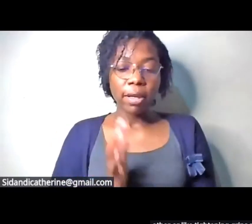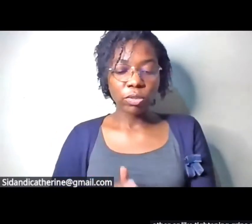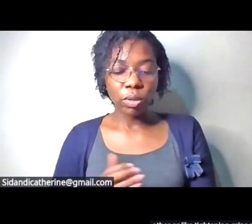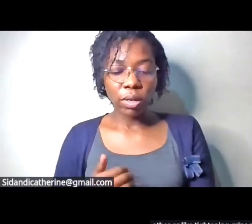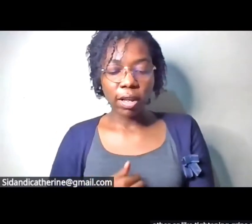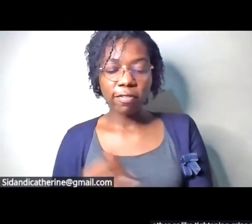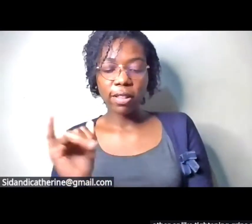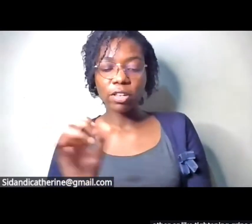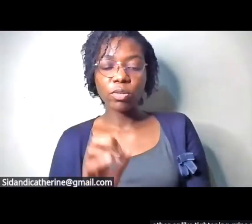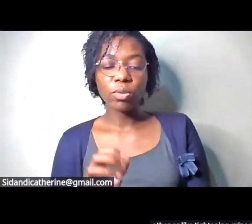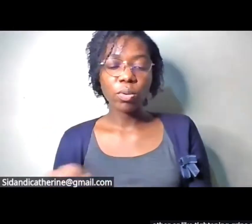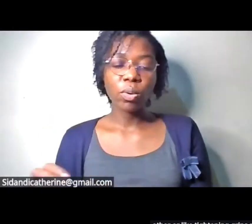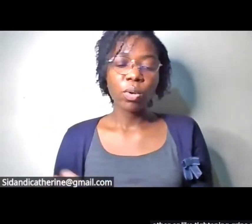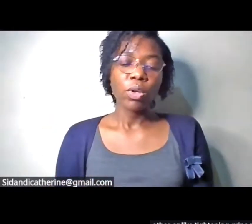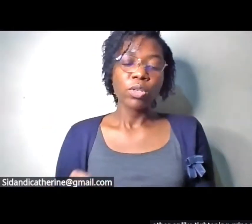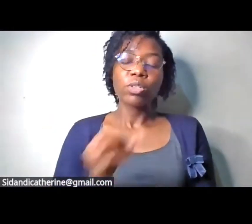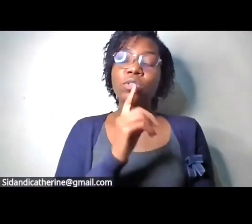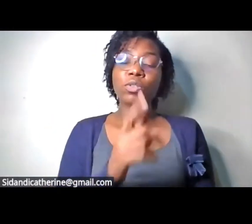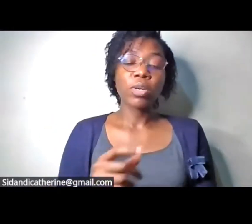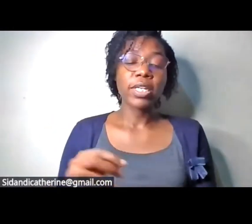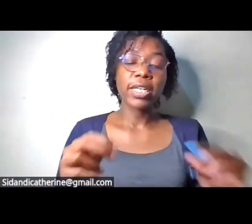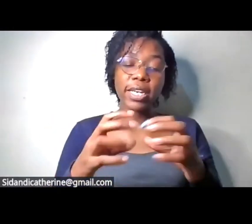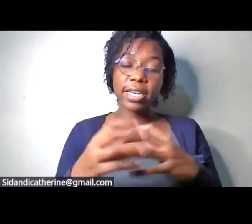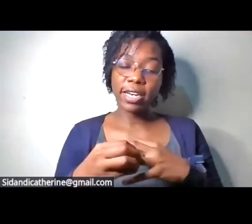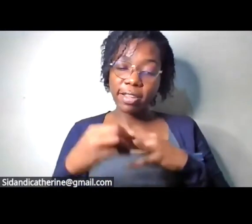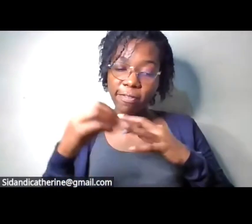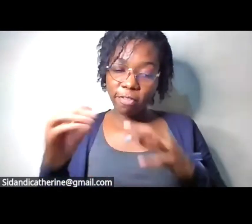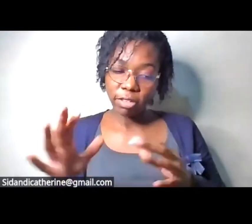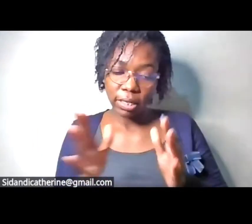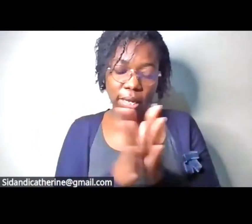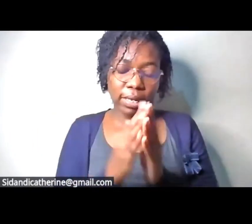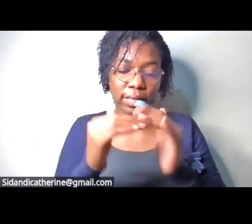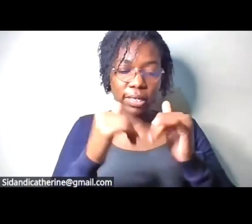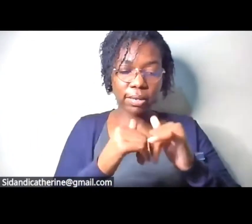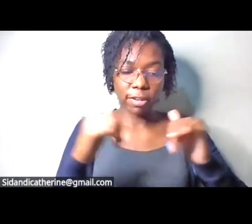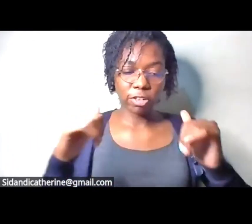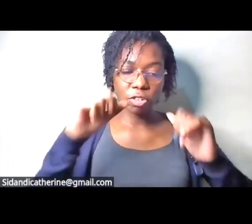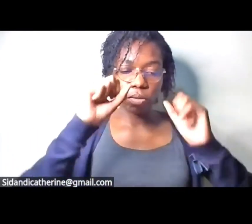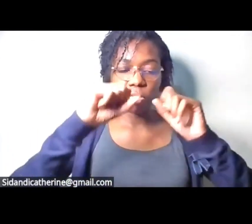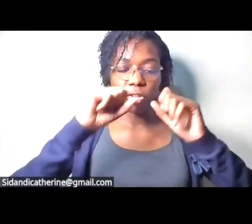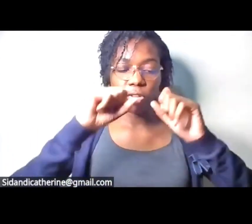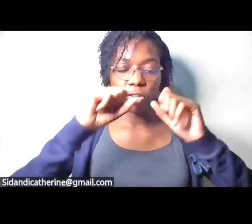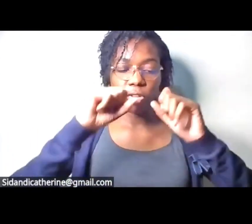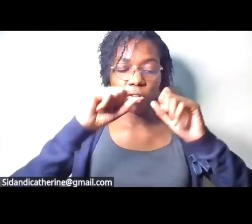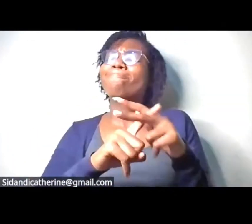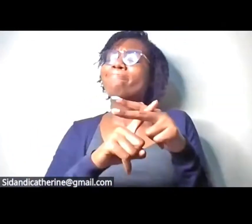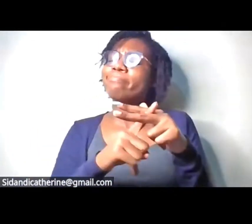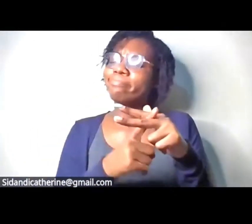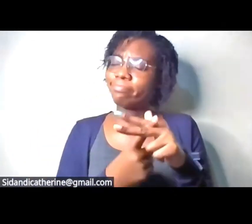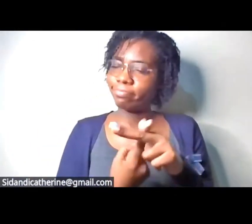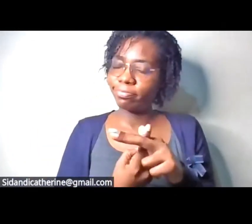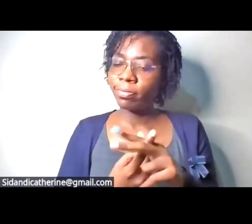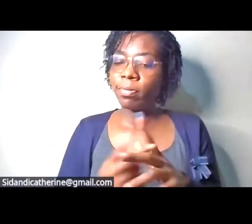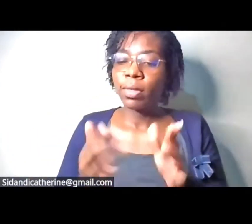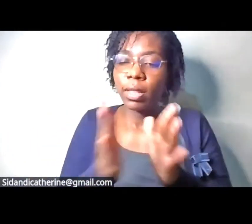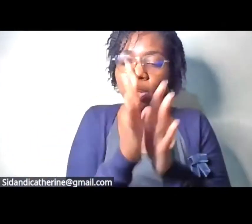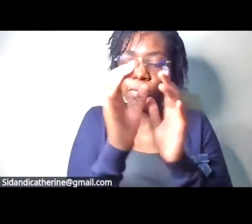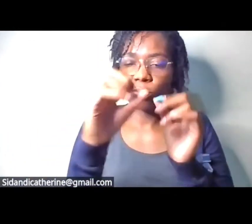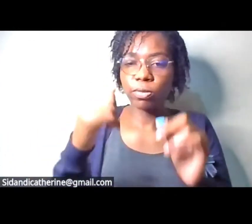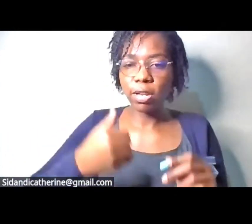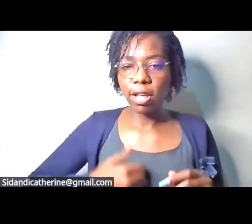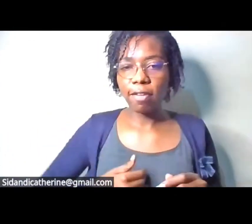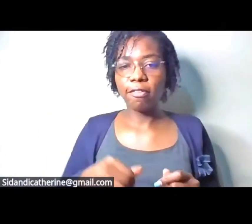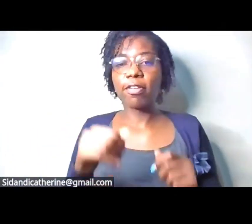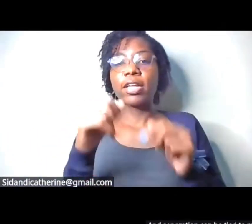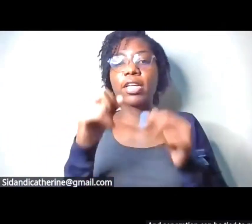divorce and separation can be tied to money, but there are other underlying causes, and majority of which